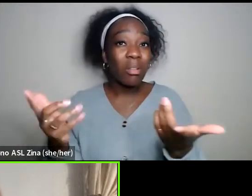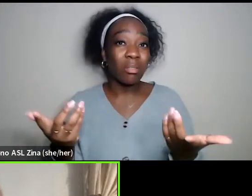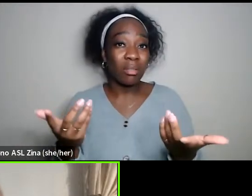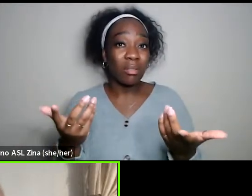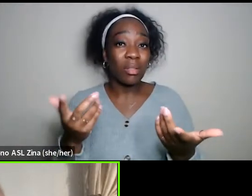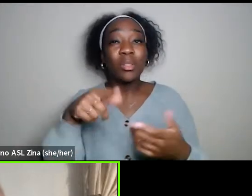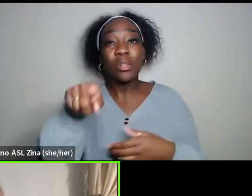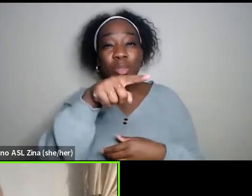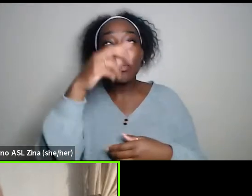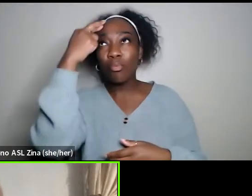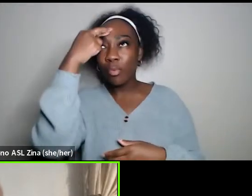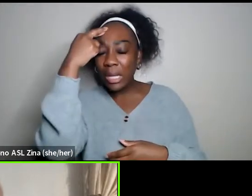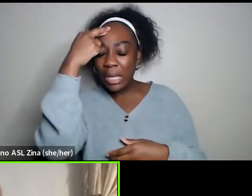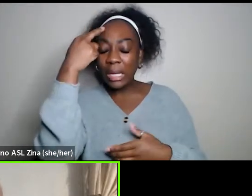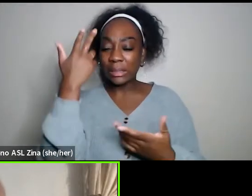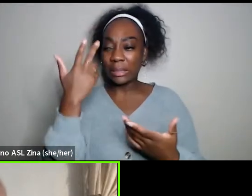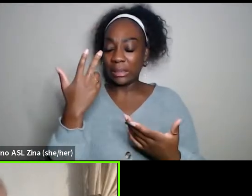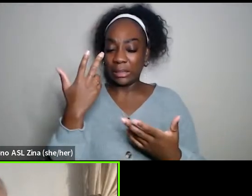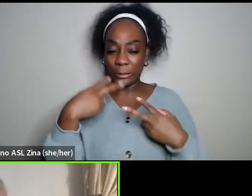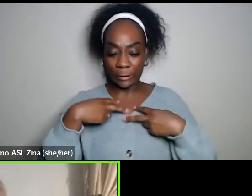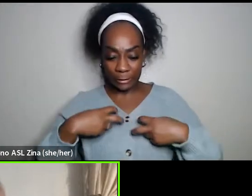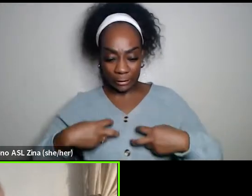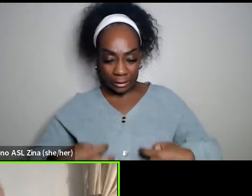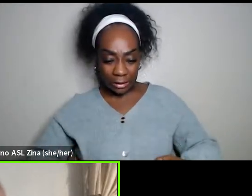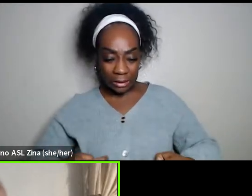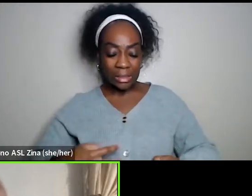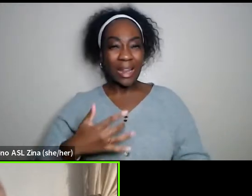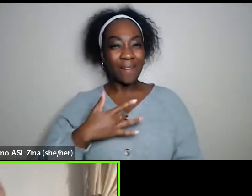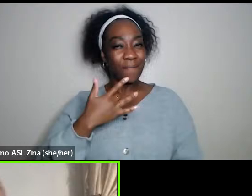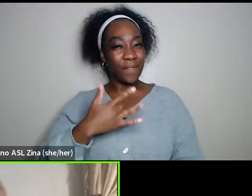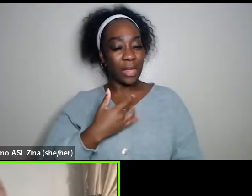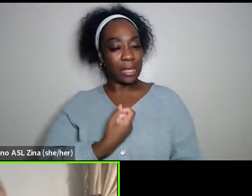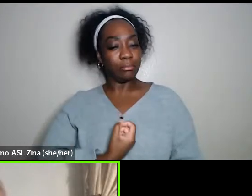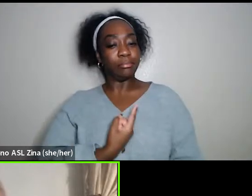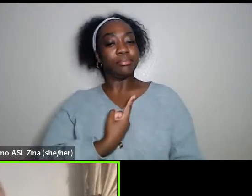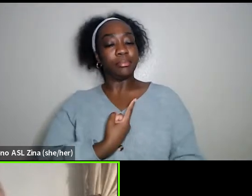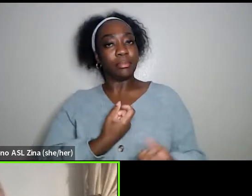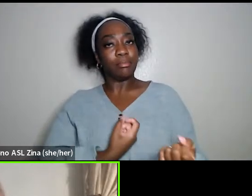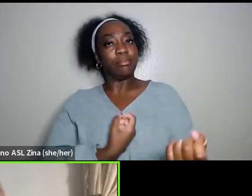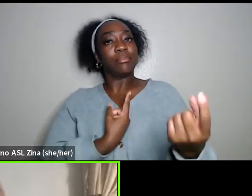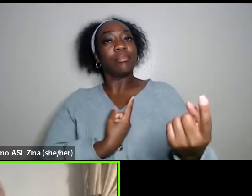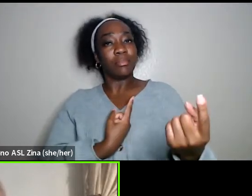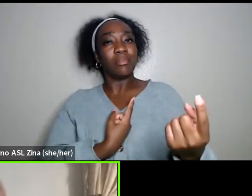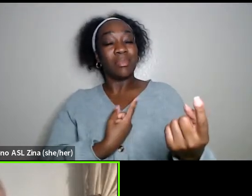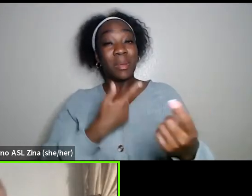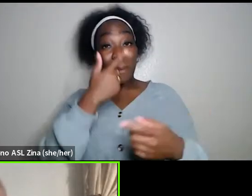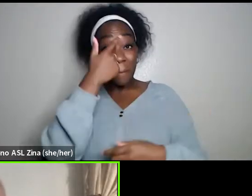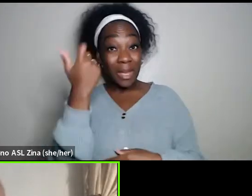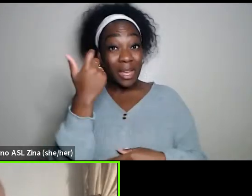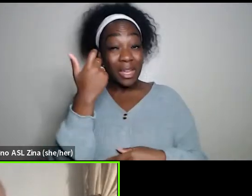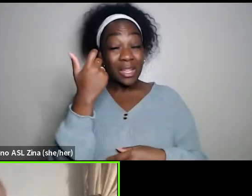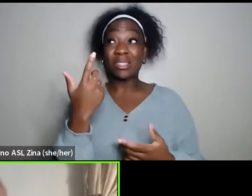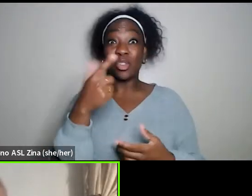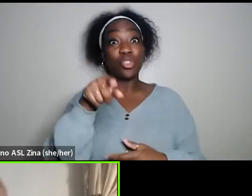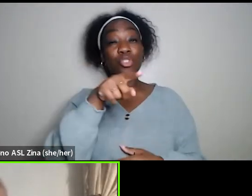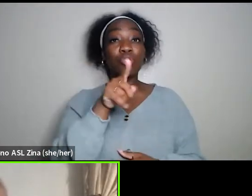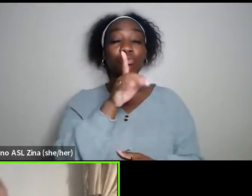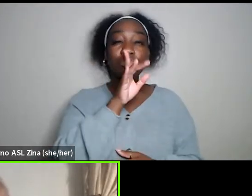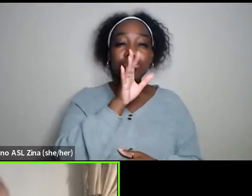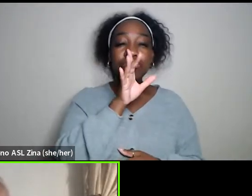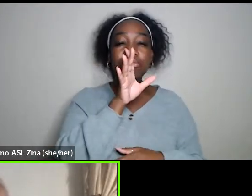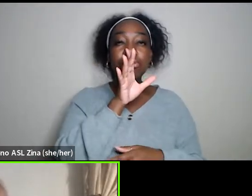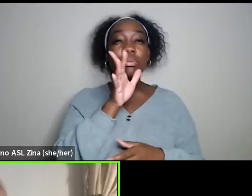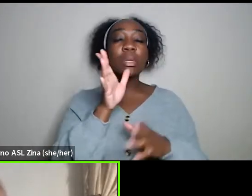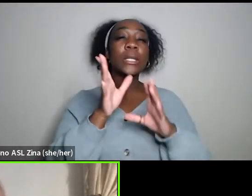realizing, looking at yourself and feeling empathy, because when you were calling those names, the feeling comes